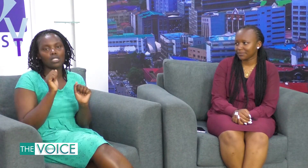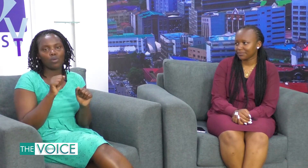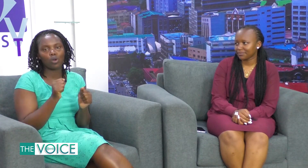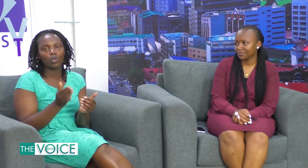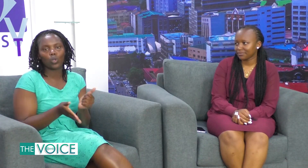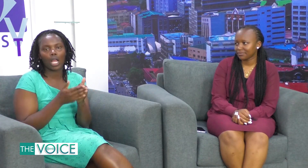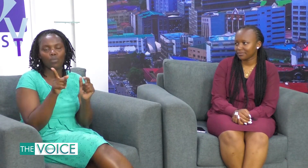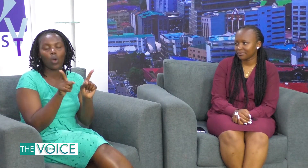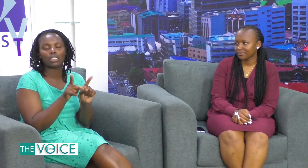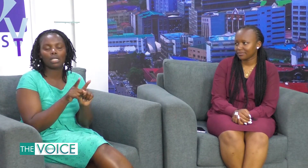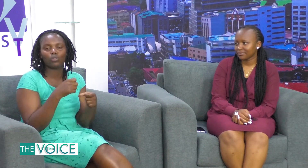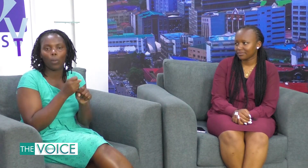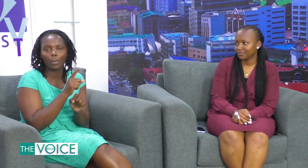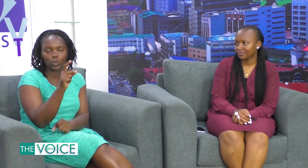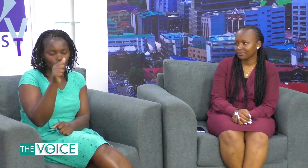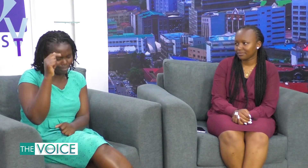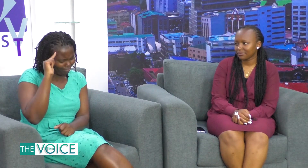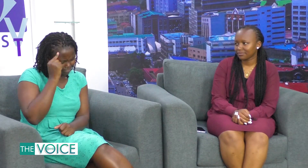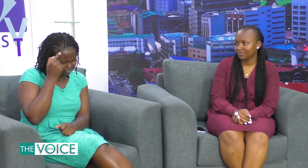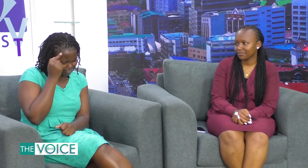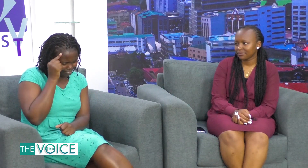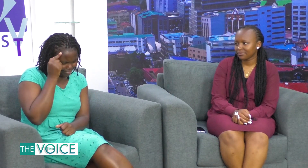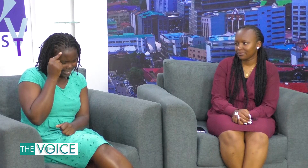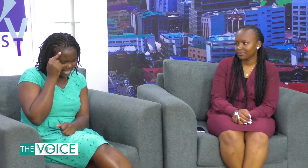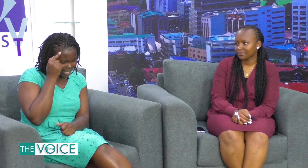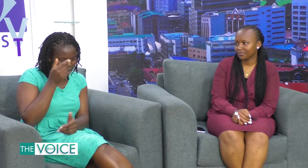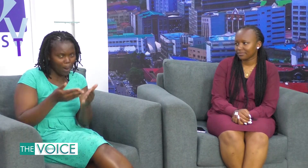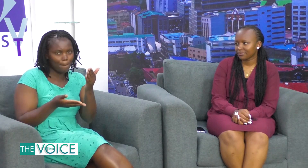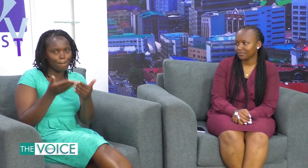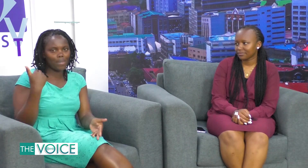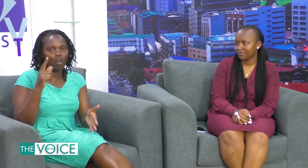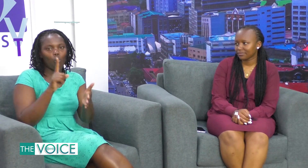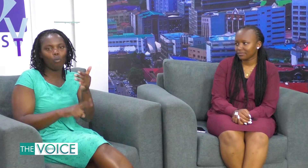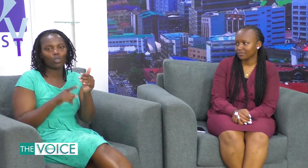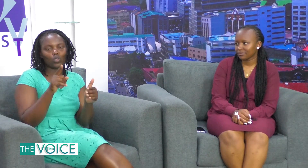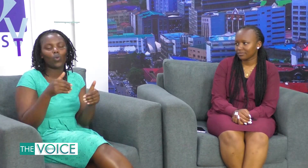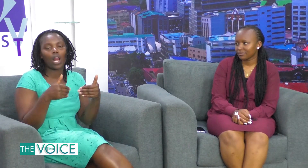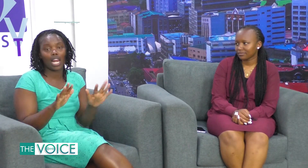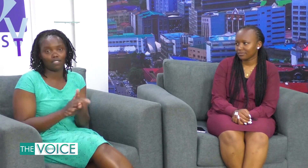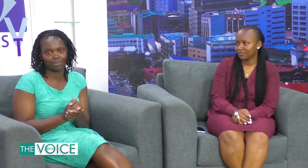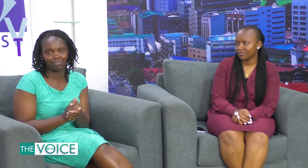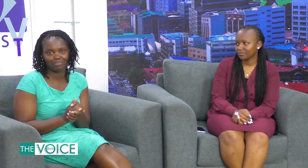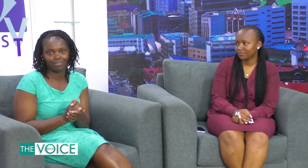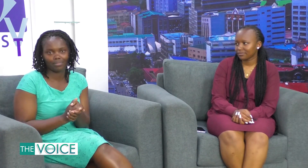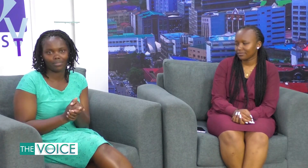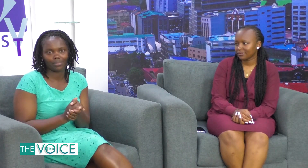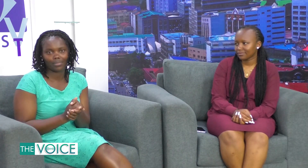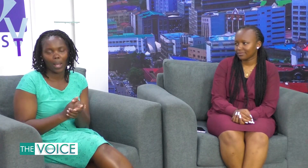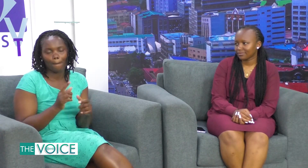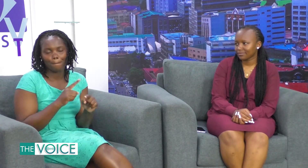that you have been told by our guest, which will help to make you give an opportunity to think and think back on what to